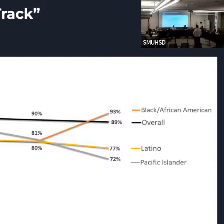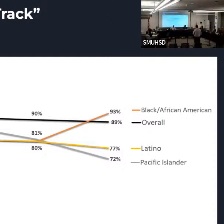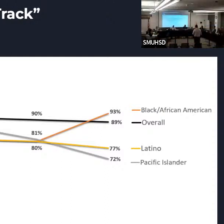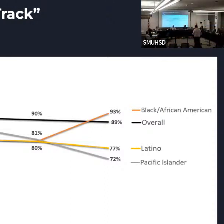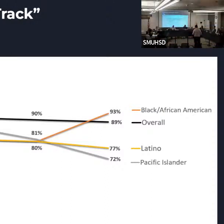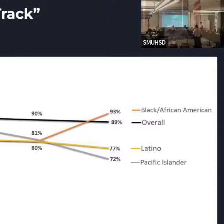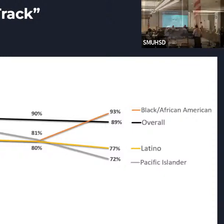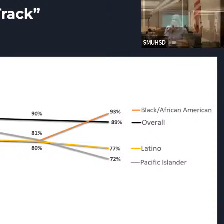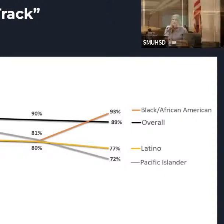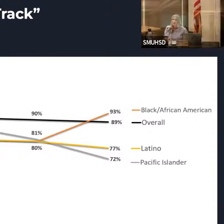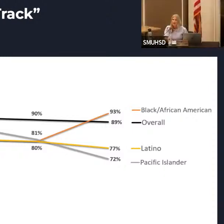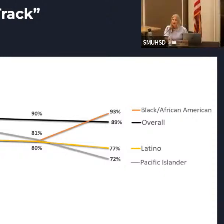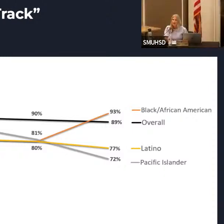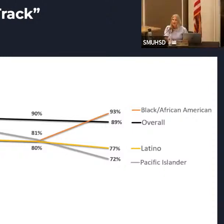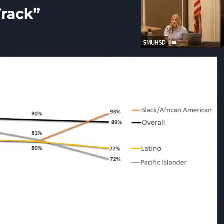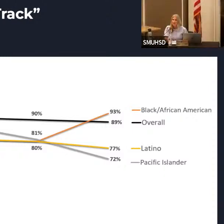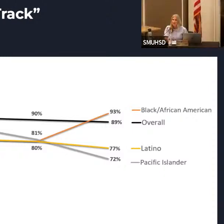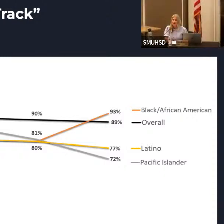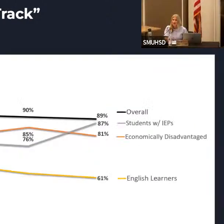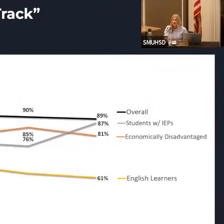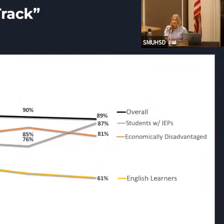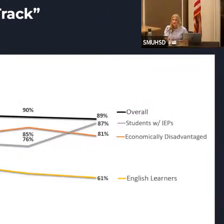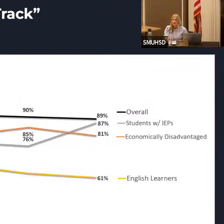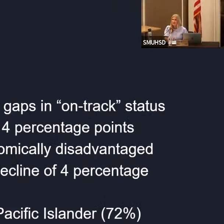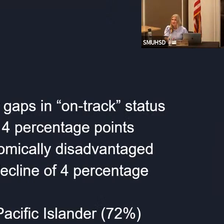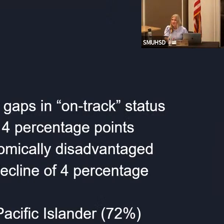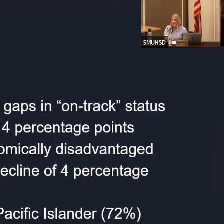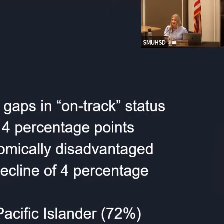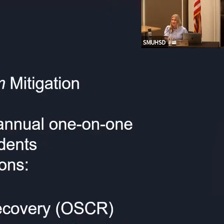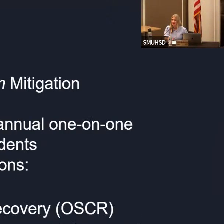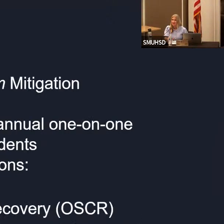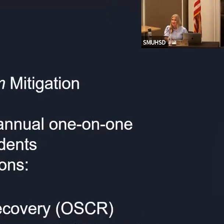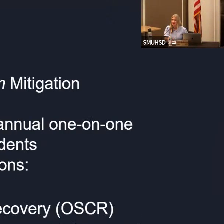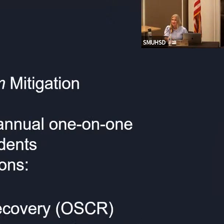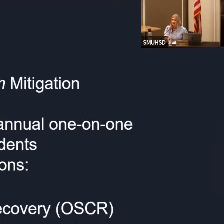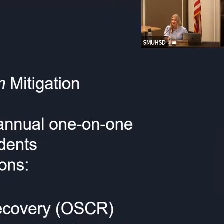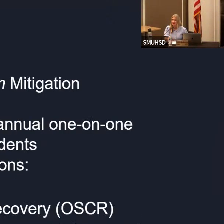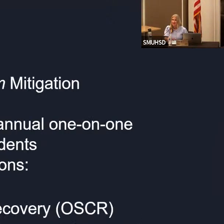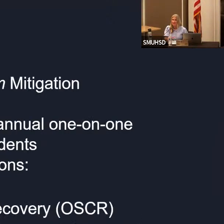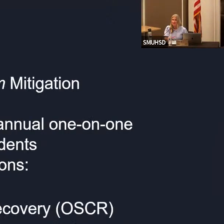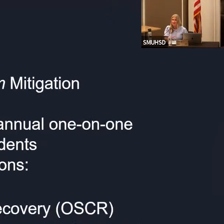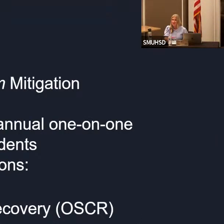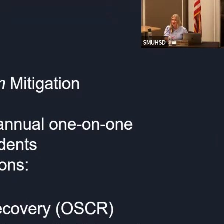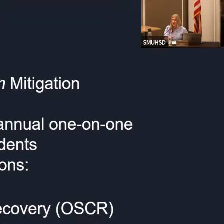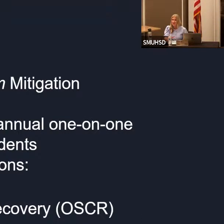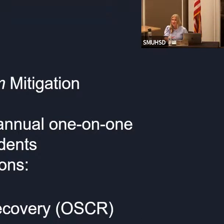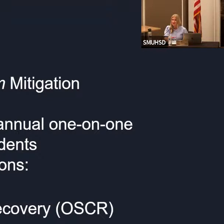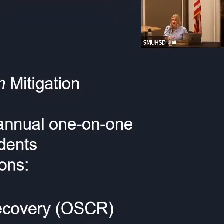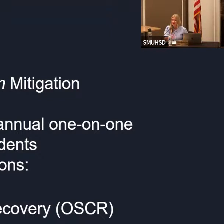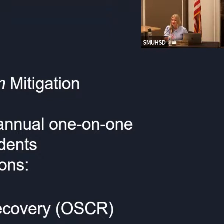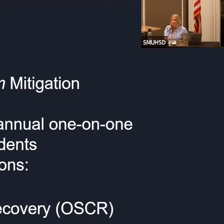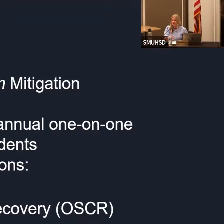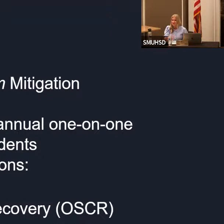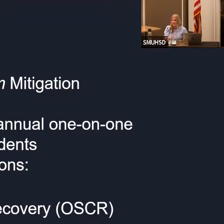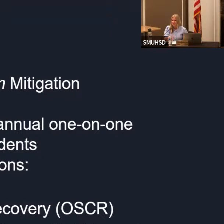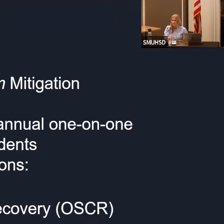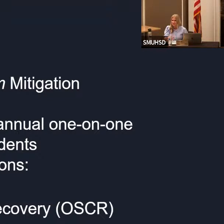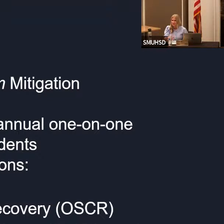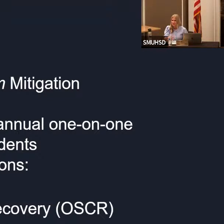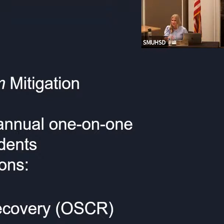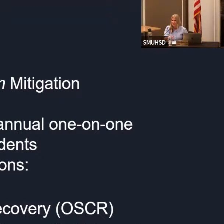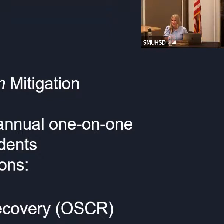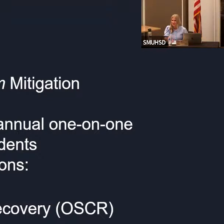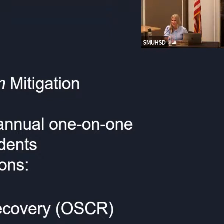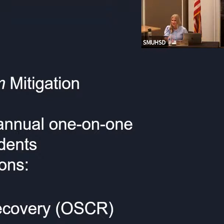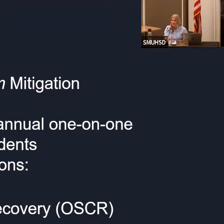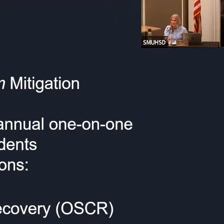chronic absenteeism, what have you found in terms of, do you know what are the biggest